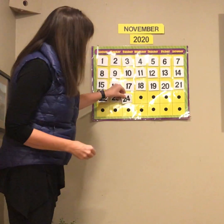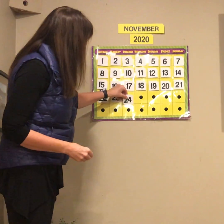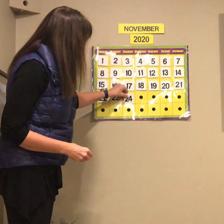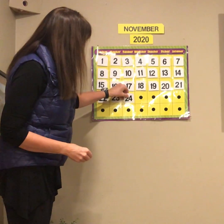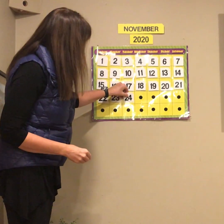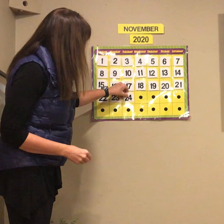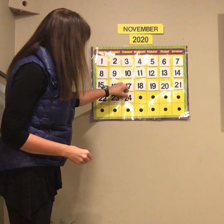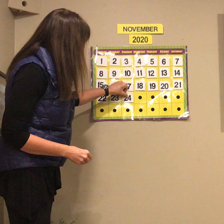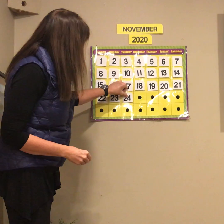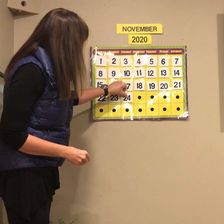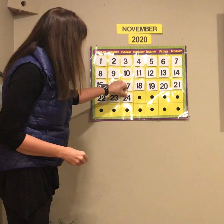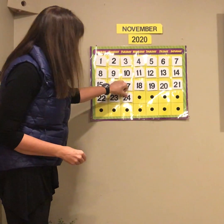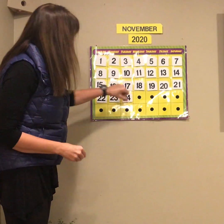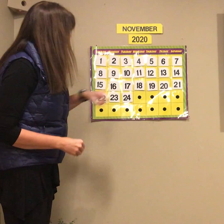Today is Tuesday,